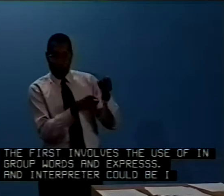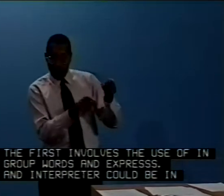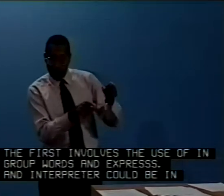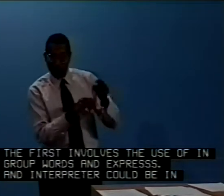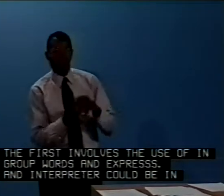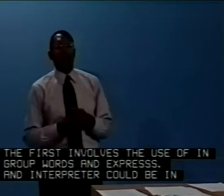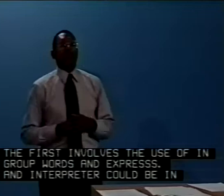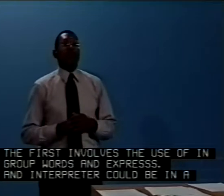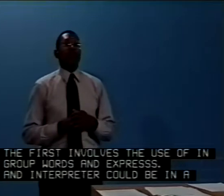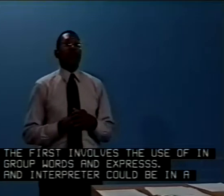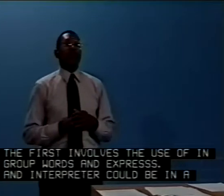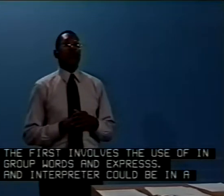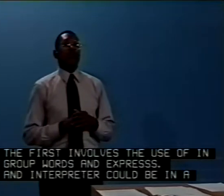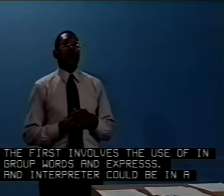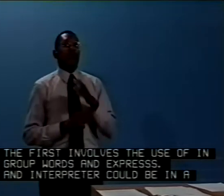predominantly black situation,